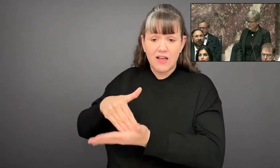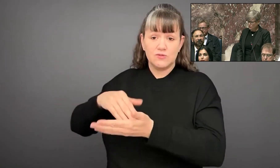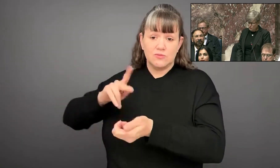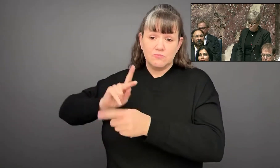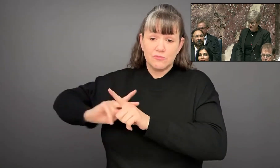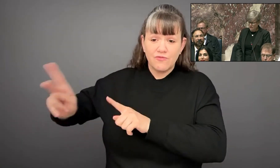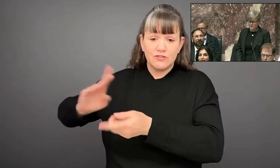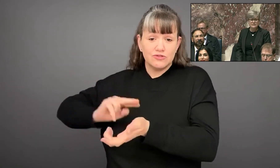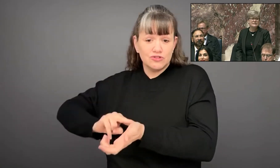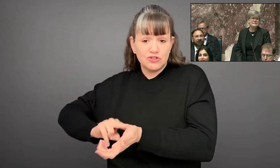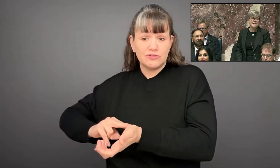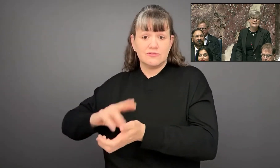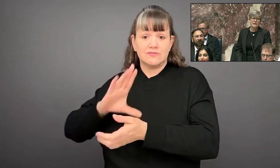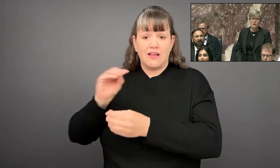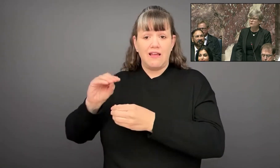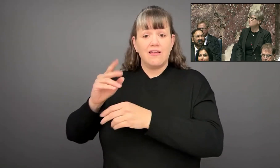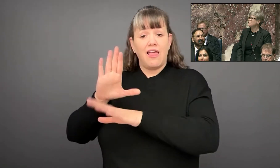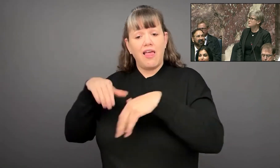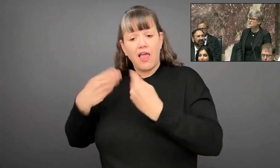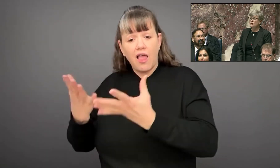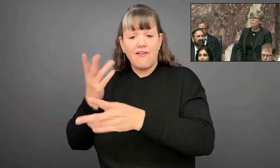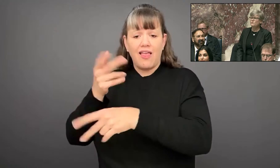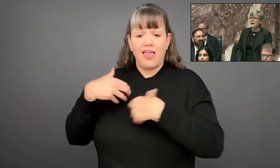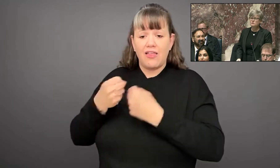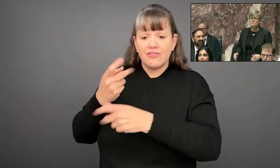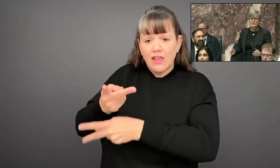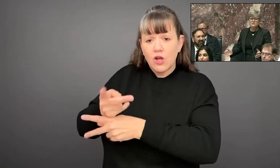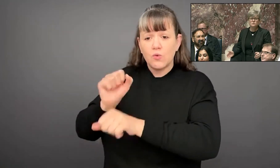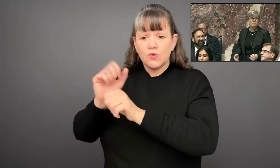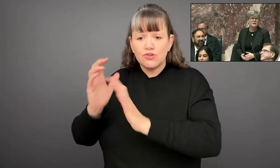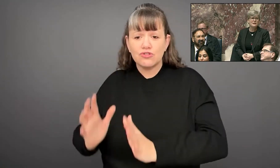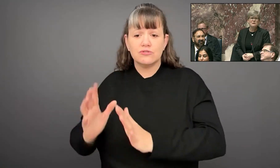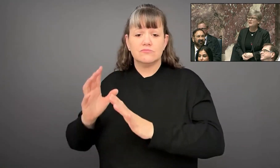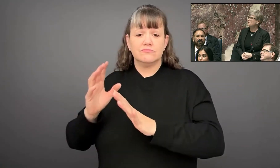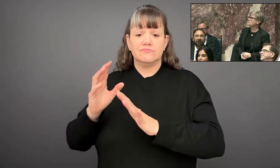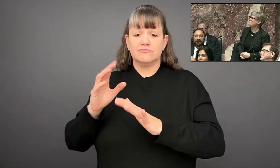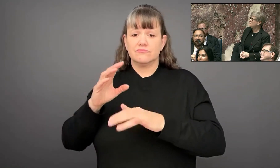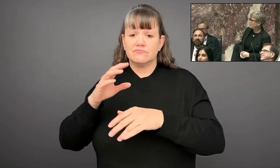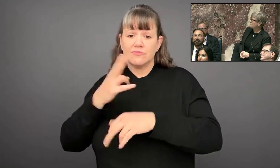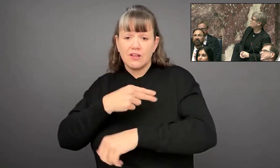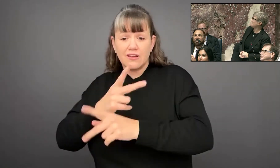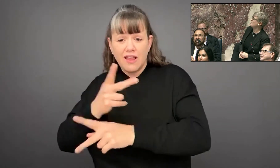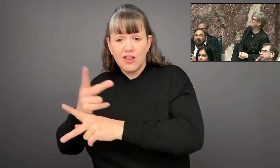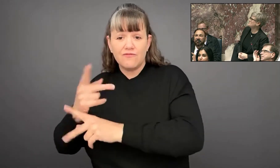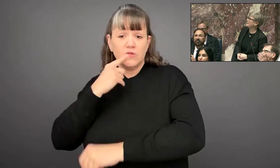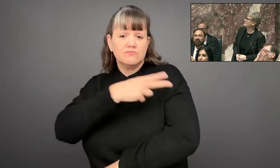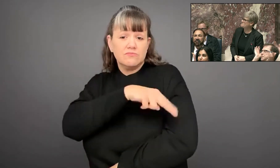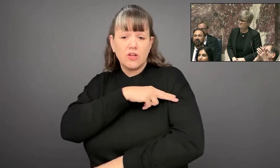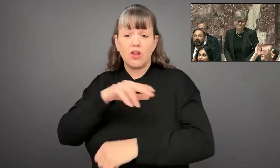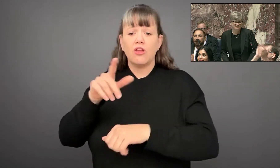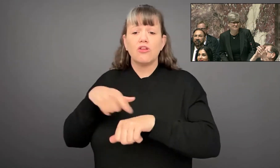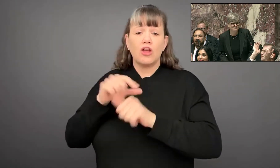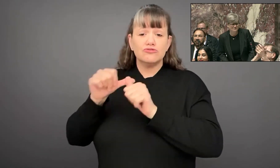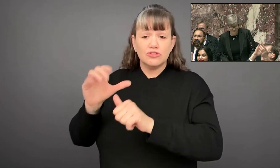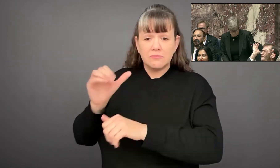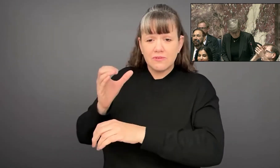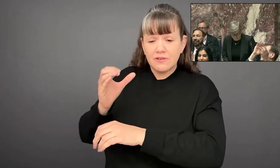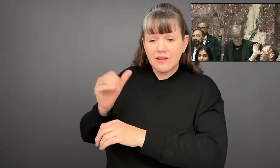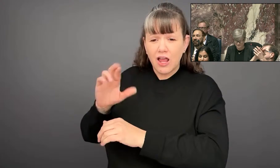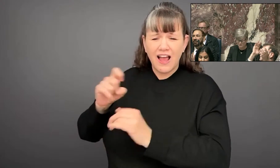hospitals, long-term care facilities, and in our communities. Would the House please join me in making them feel very, very welcome today?